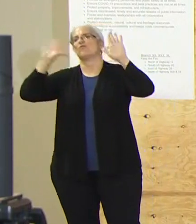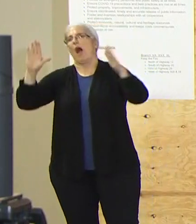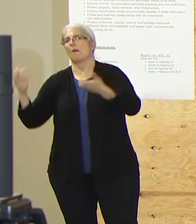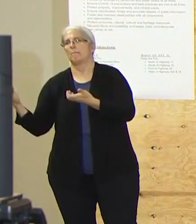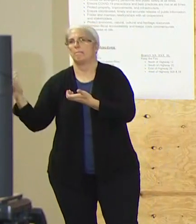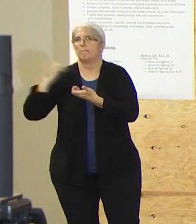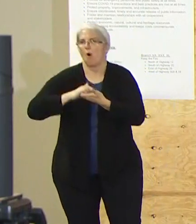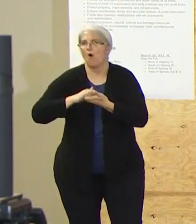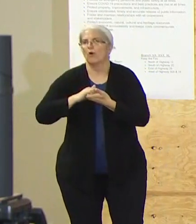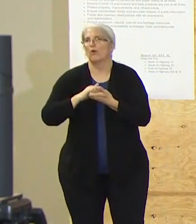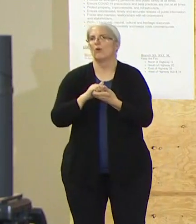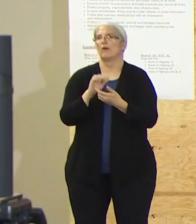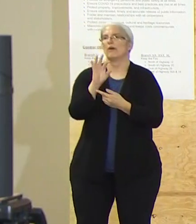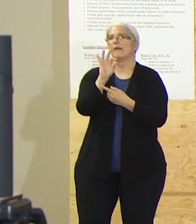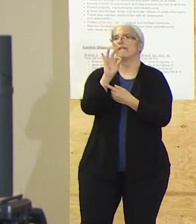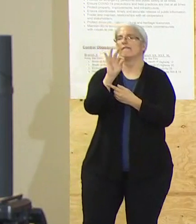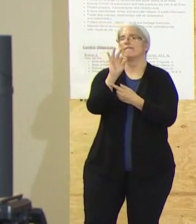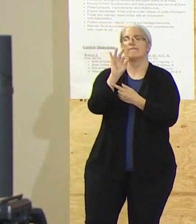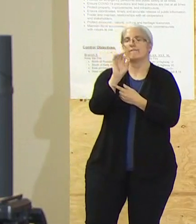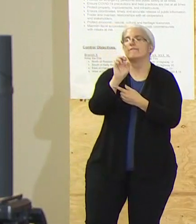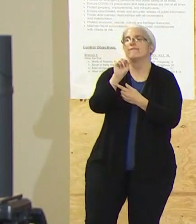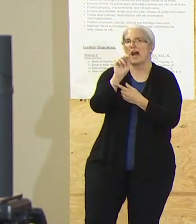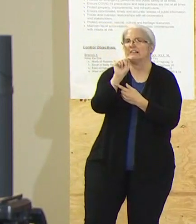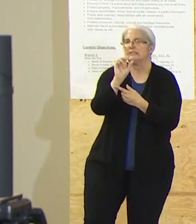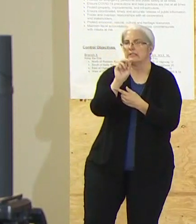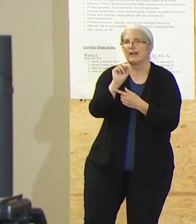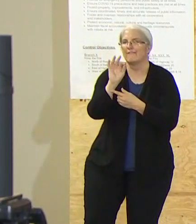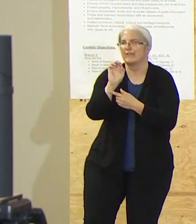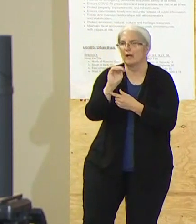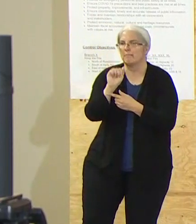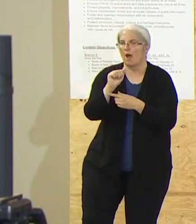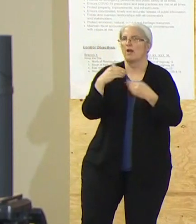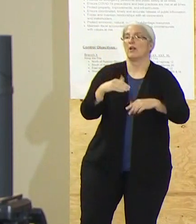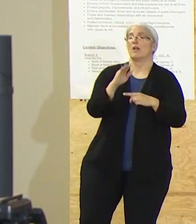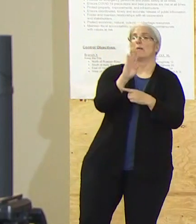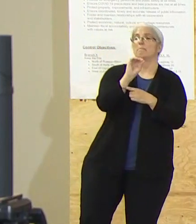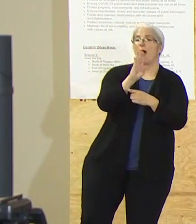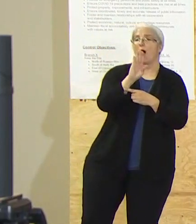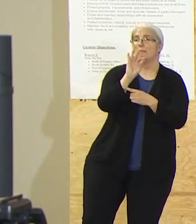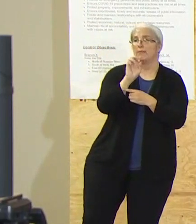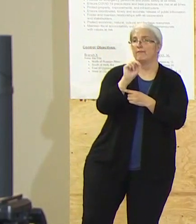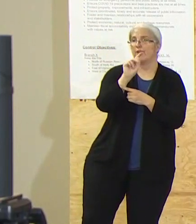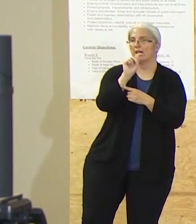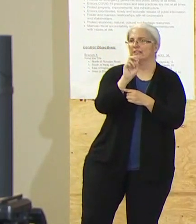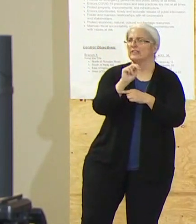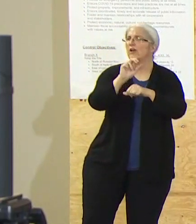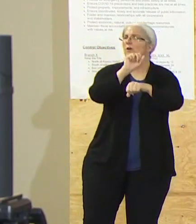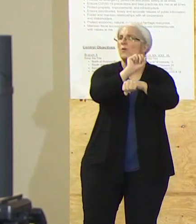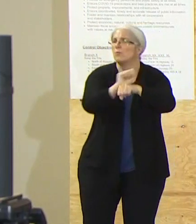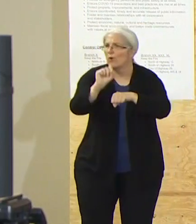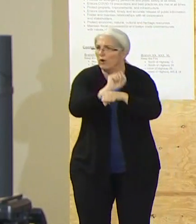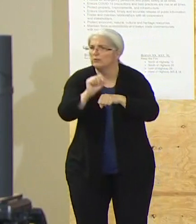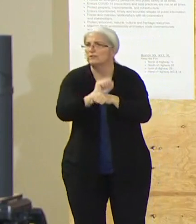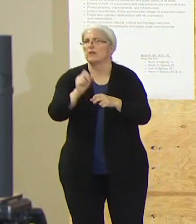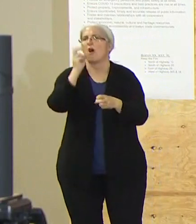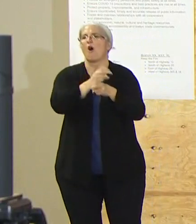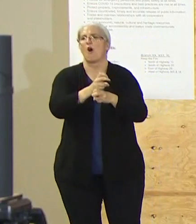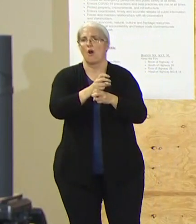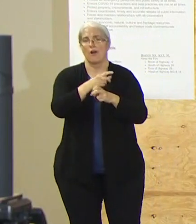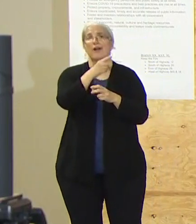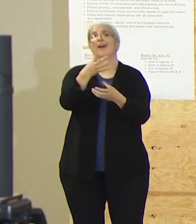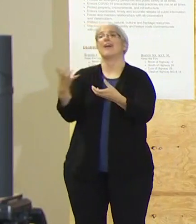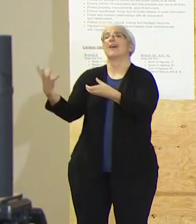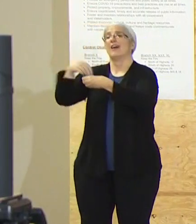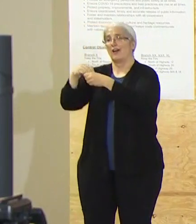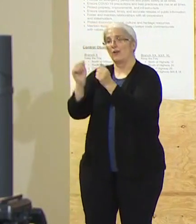and the incredible work that he's done in partnership with our federal partners at FEMA. We cannot say enough about